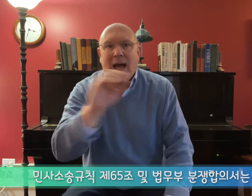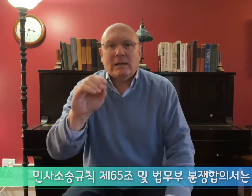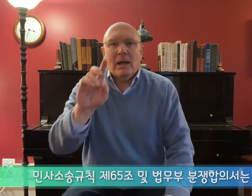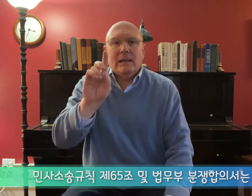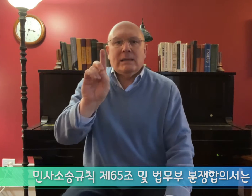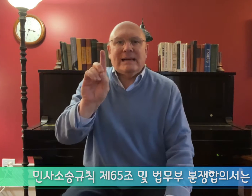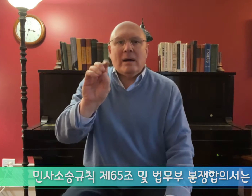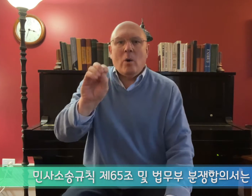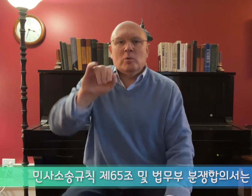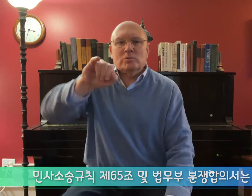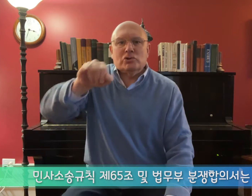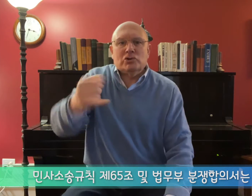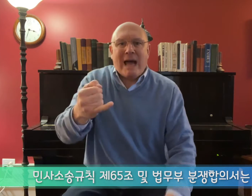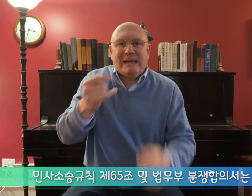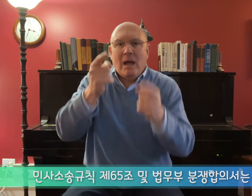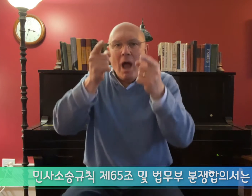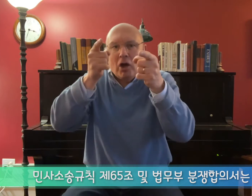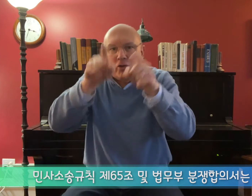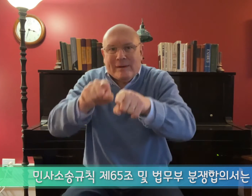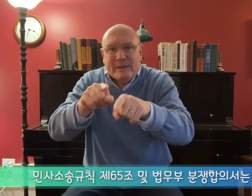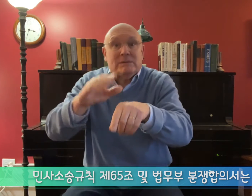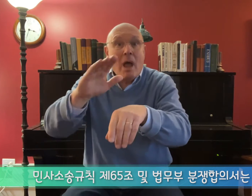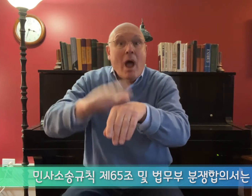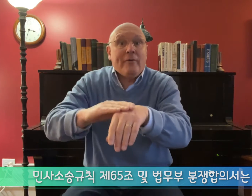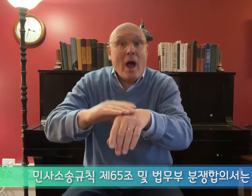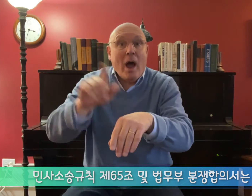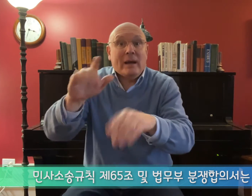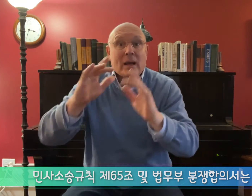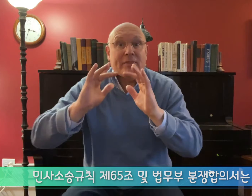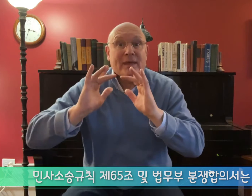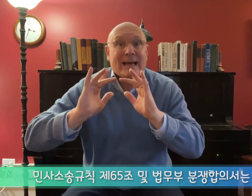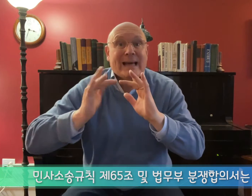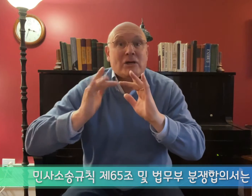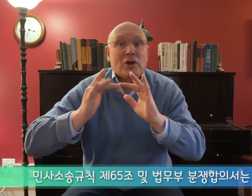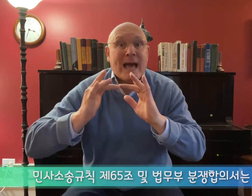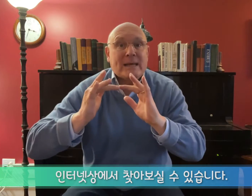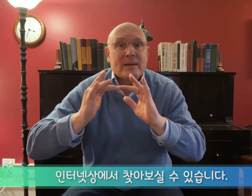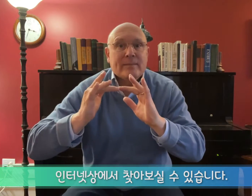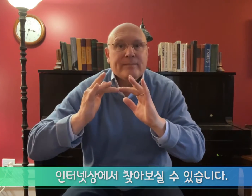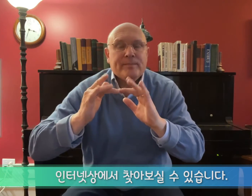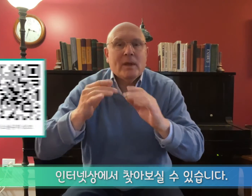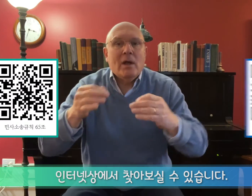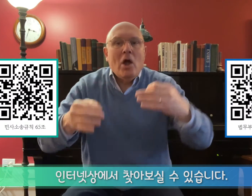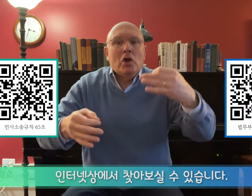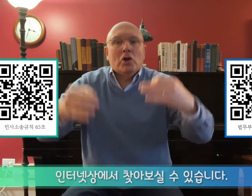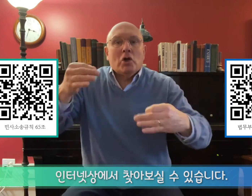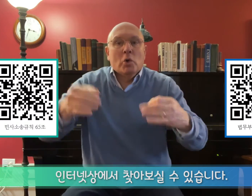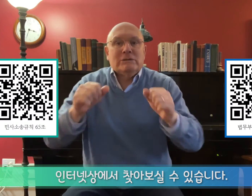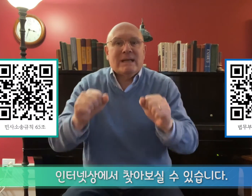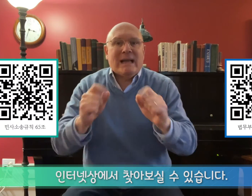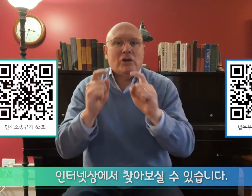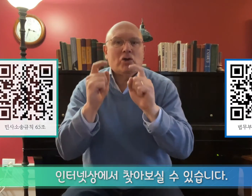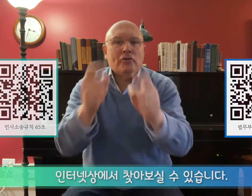Both Rule 65 and DOJ agreements are on the internet.